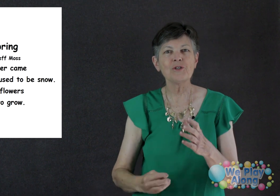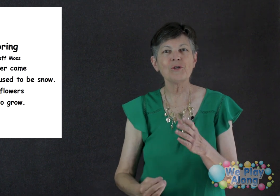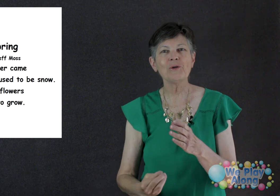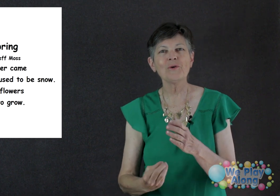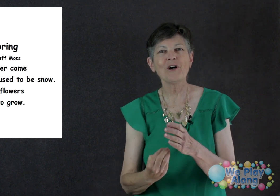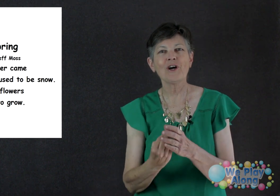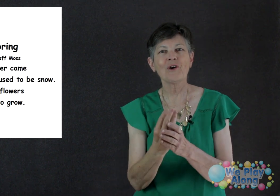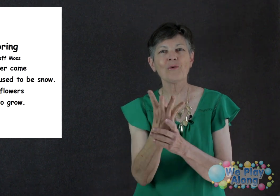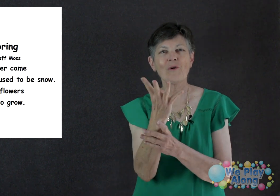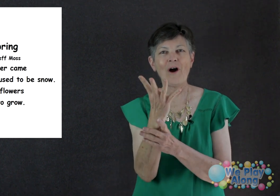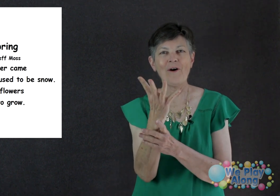to grow.